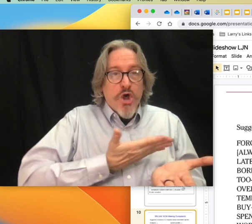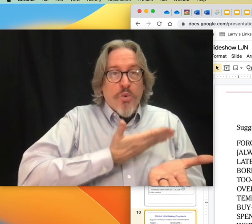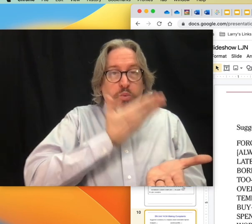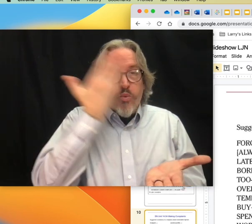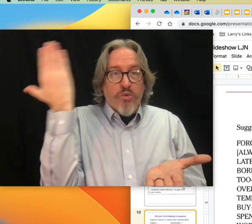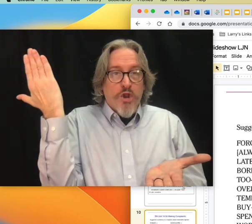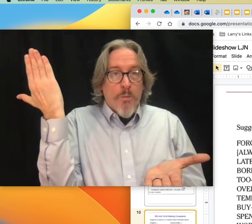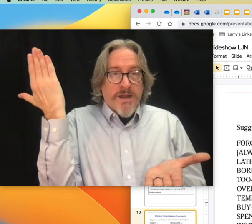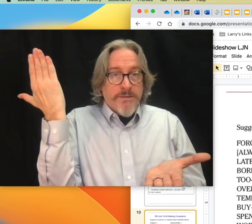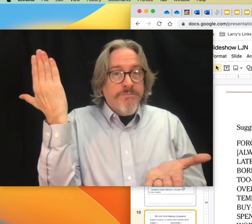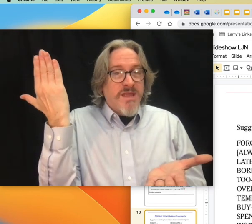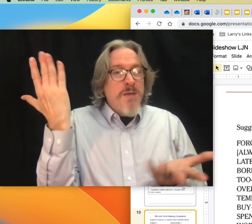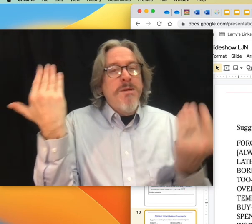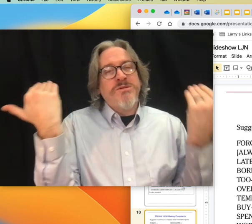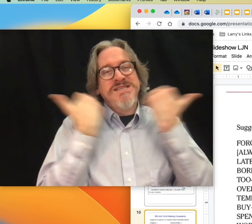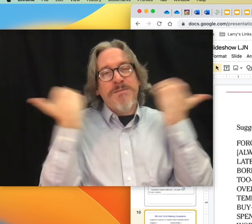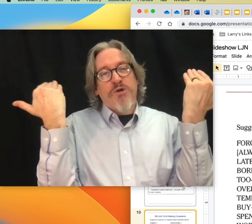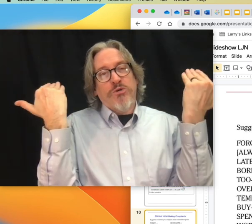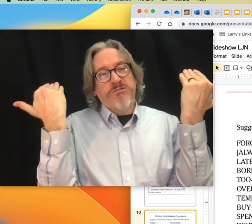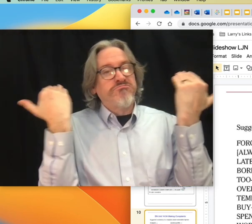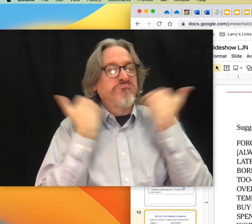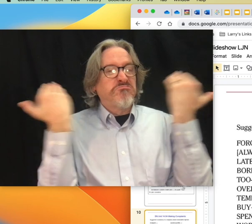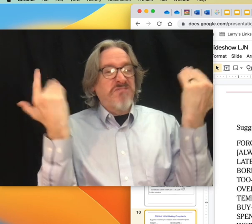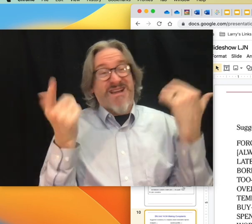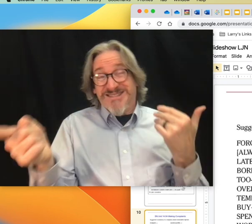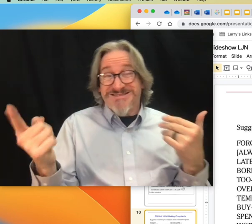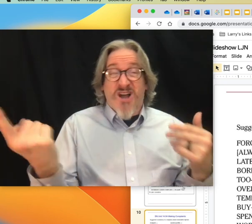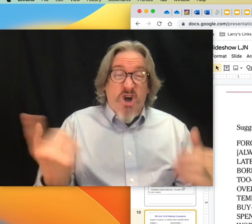Wallet, no money. But most of the time, broke.